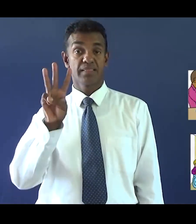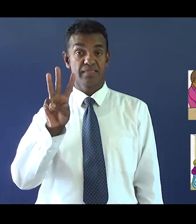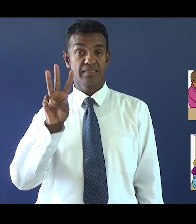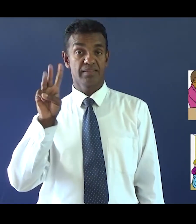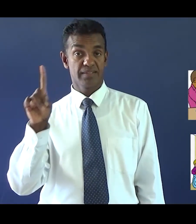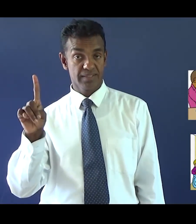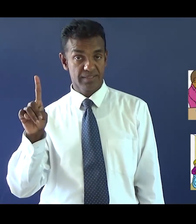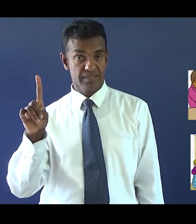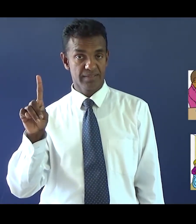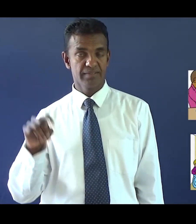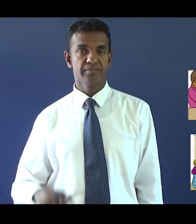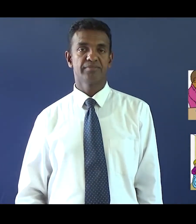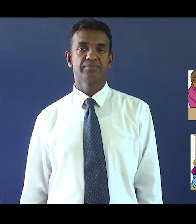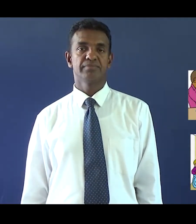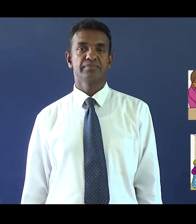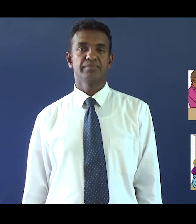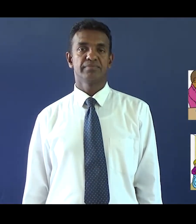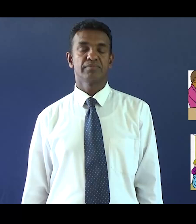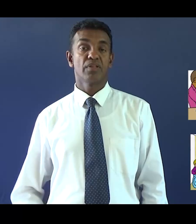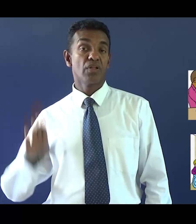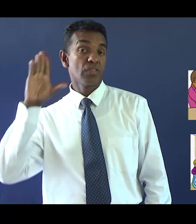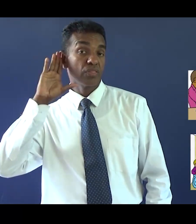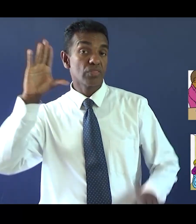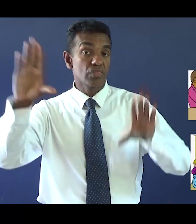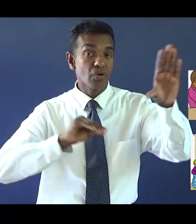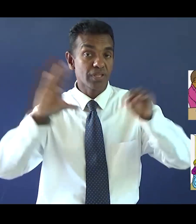Information, countries working together.